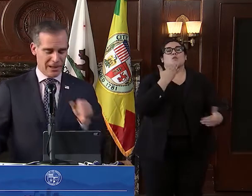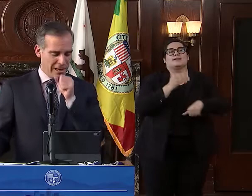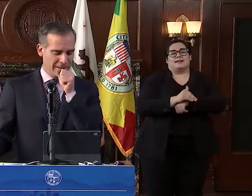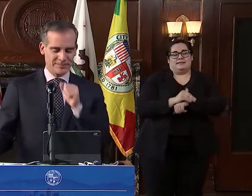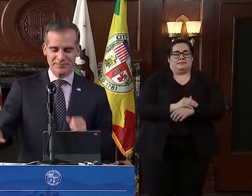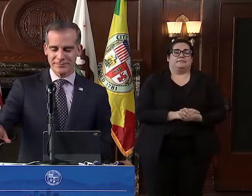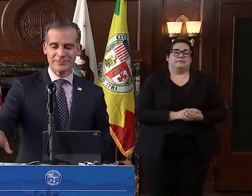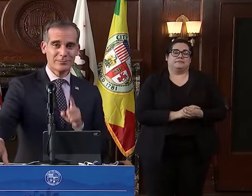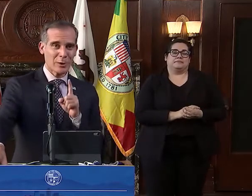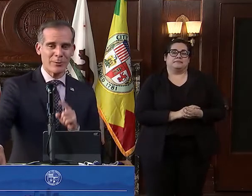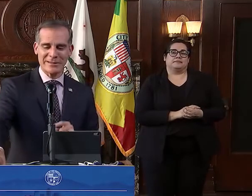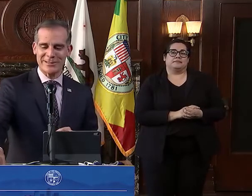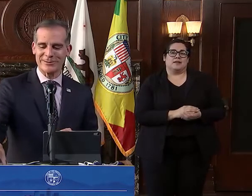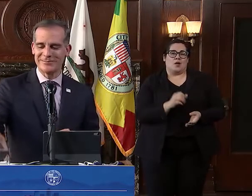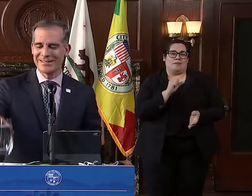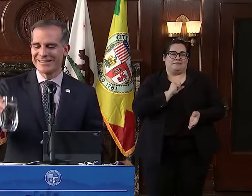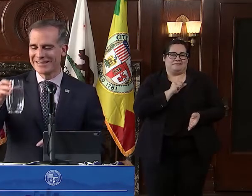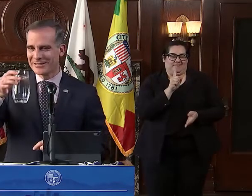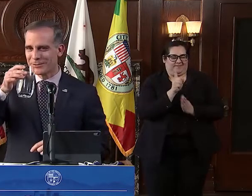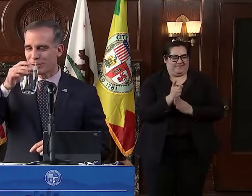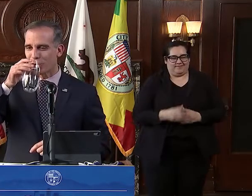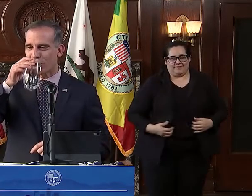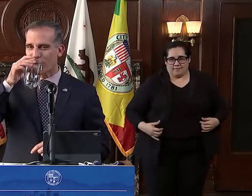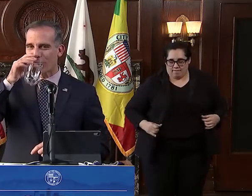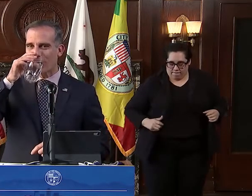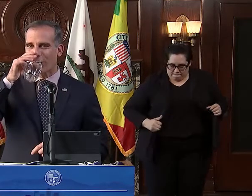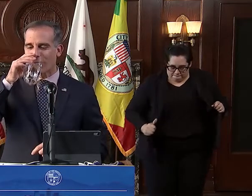tardes. Momentito.